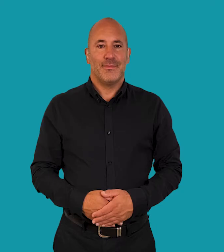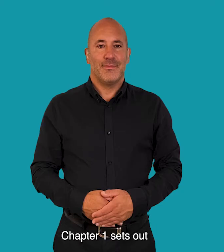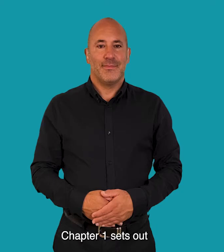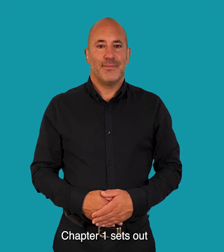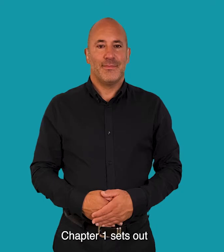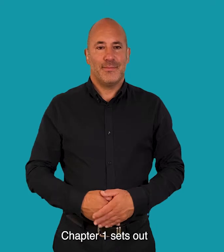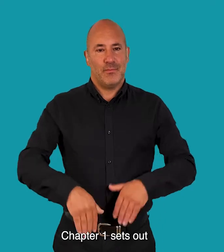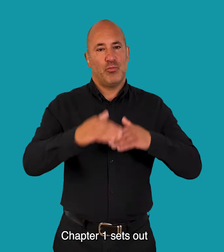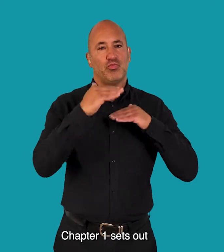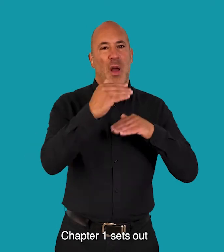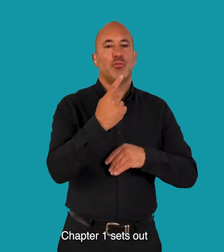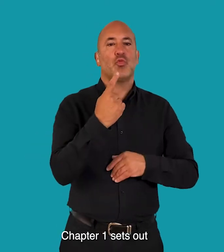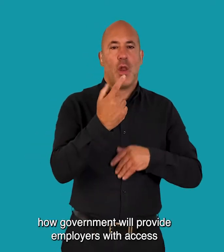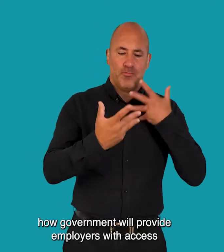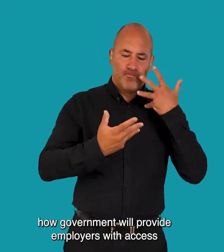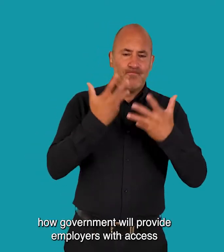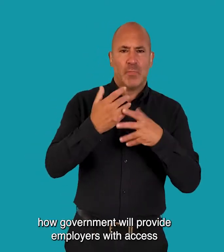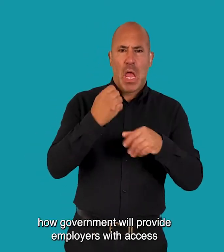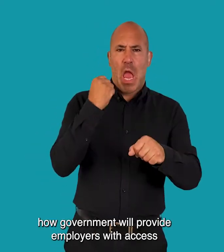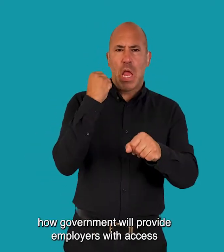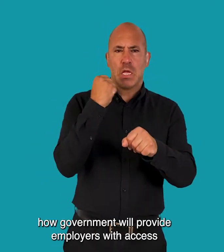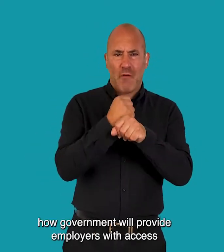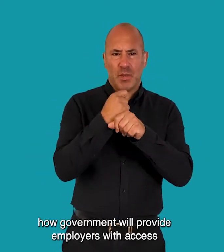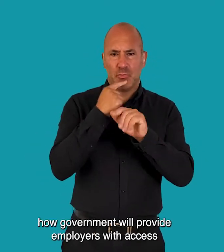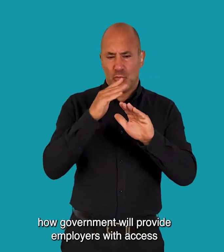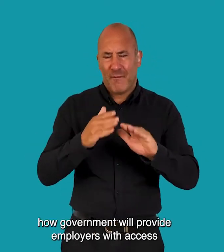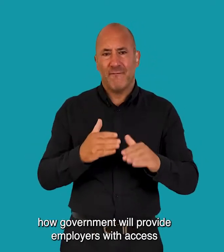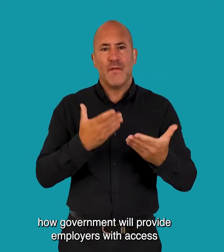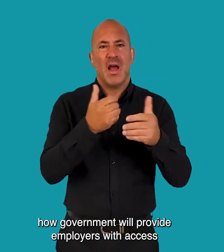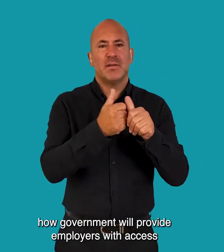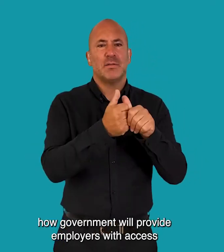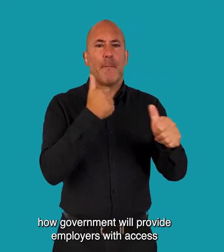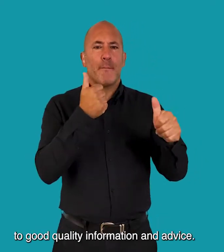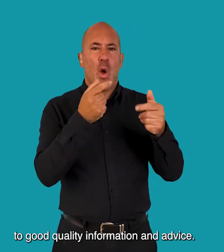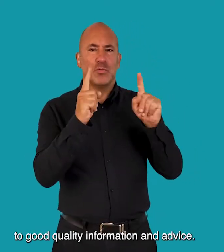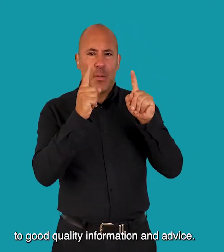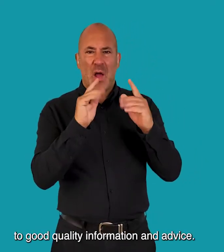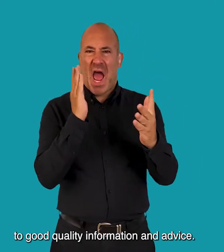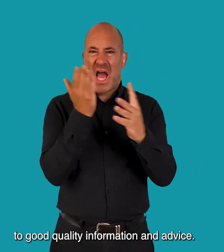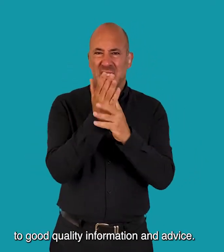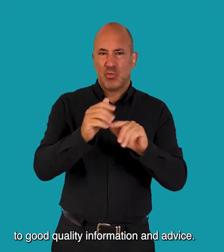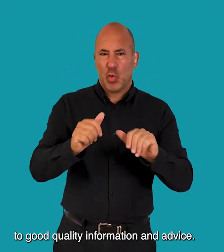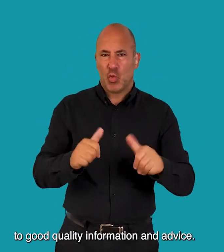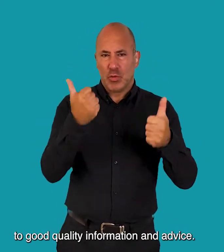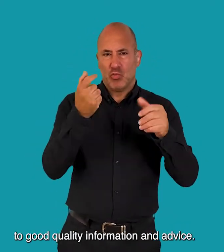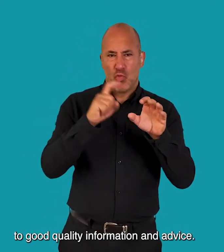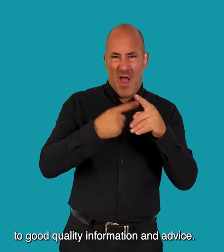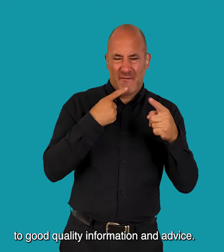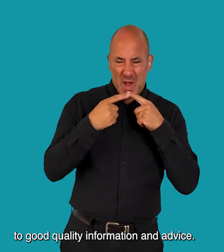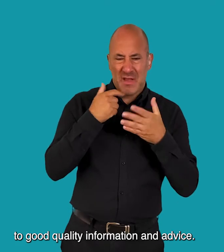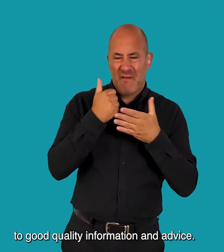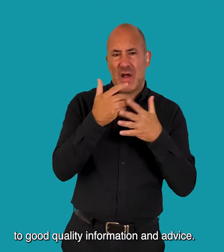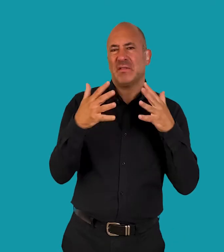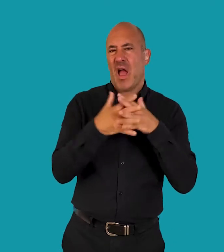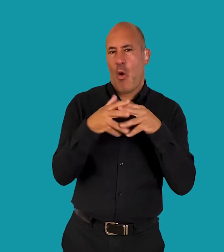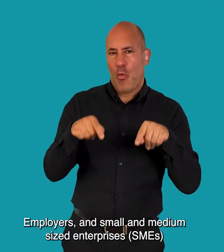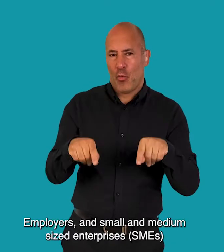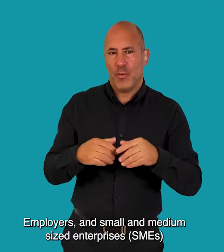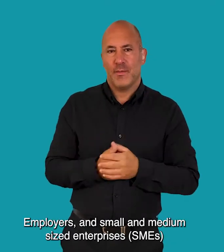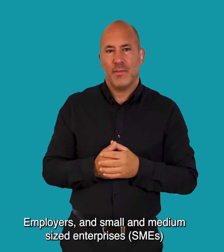Chapter 1 sets out how government will provide employers with access to good quality information and advice. Employers,